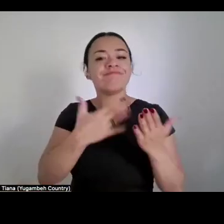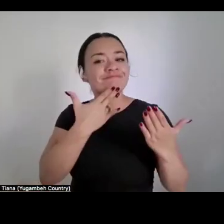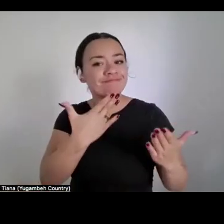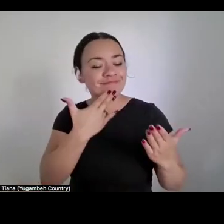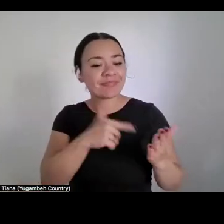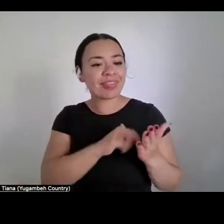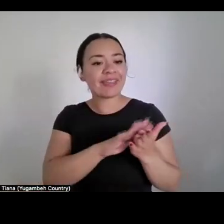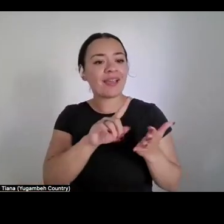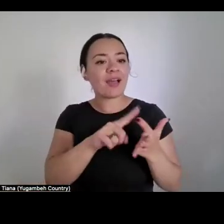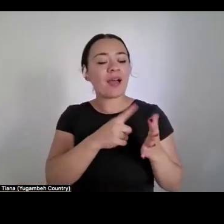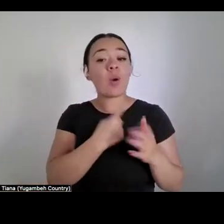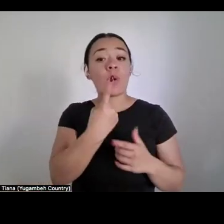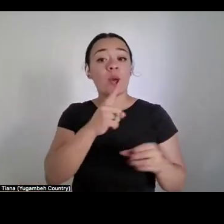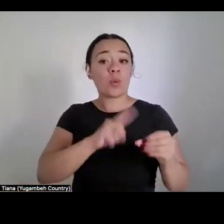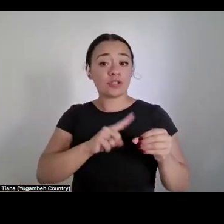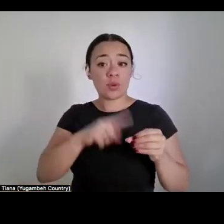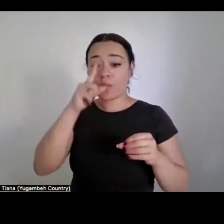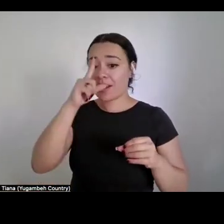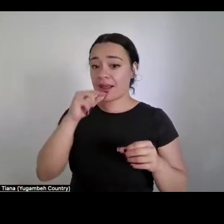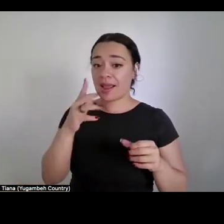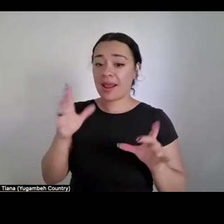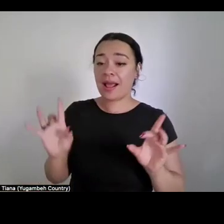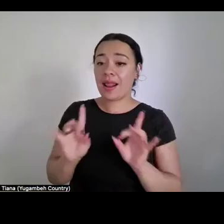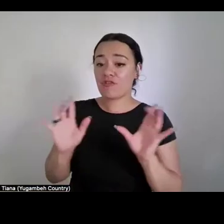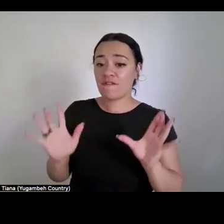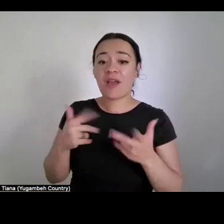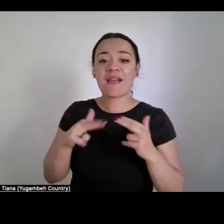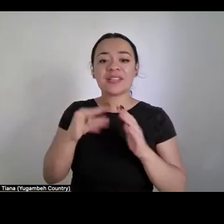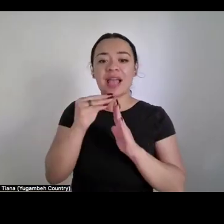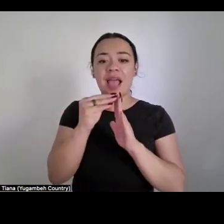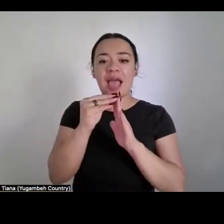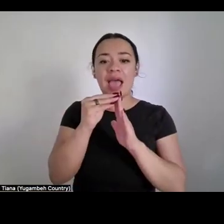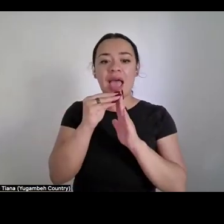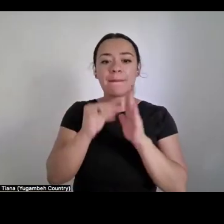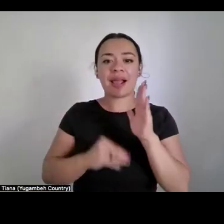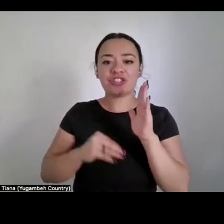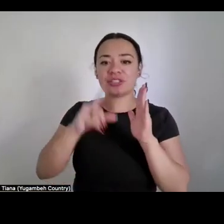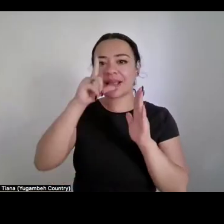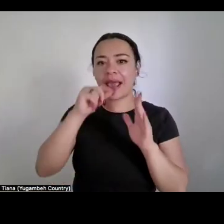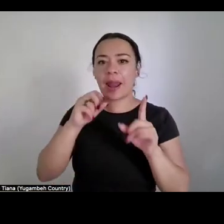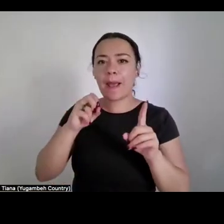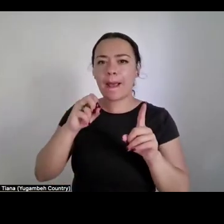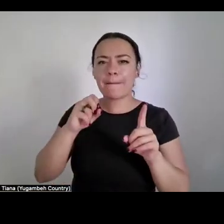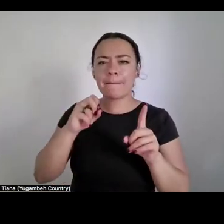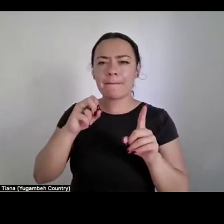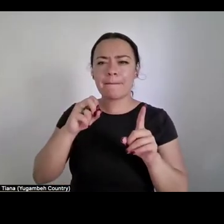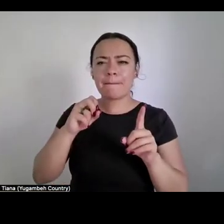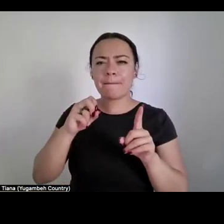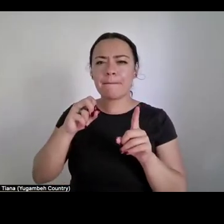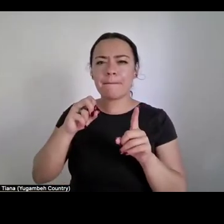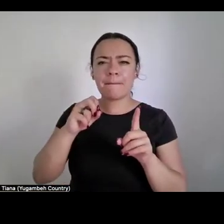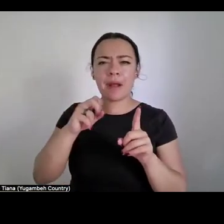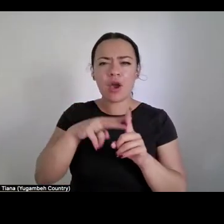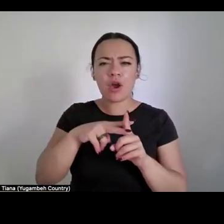Just one question here that we can answer, best clarifying that it's applications that can apply. The question says,